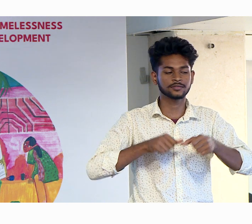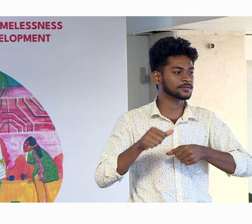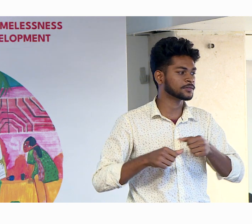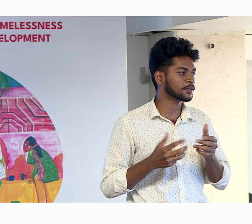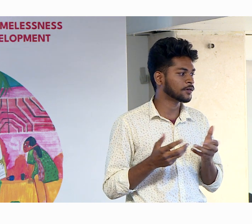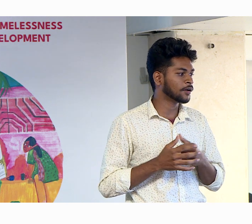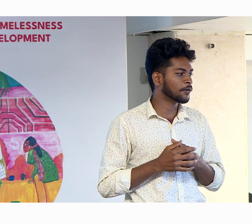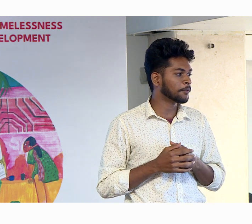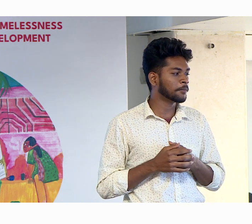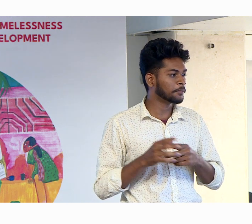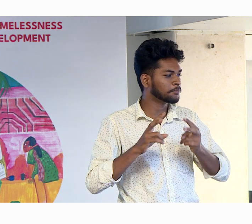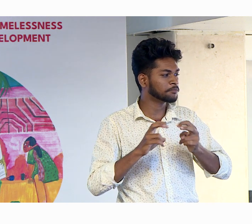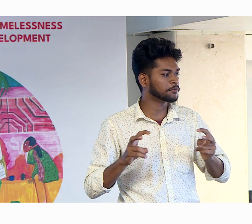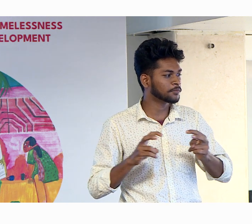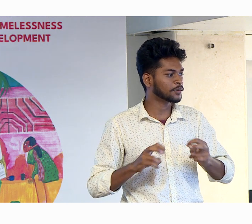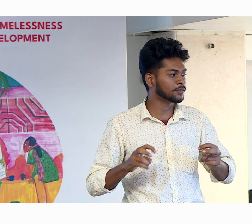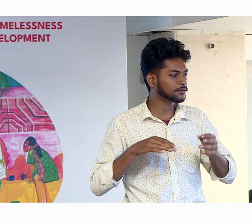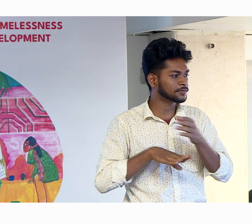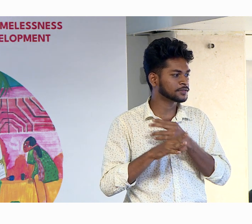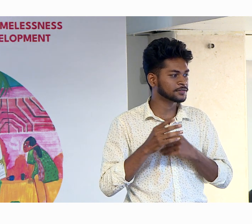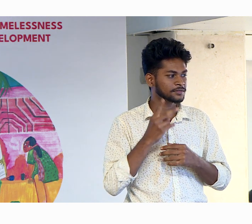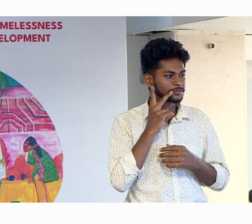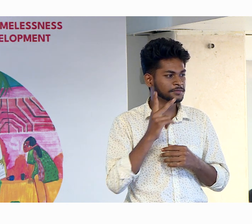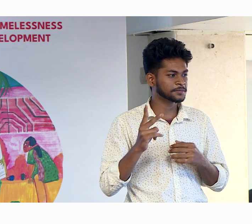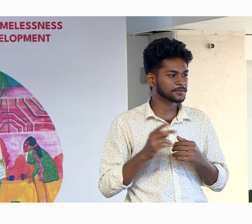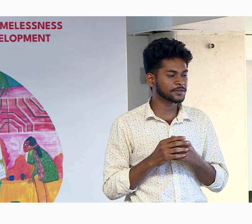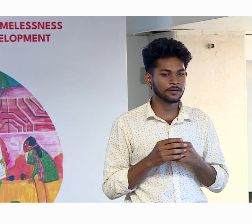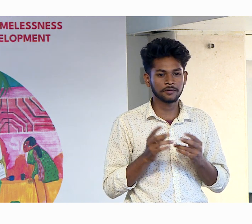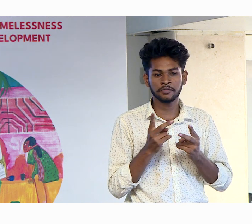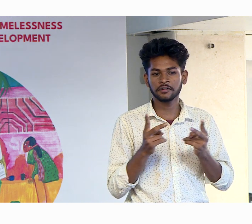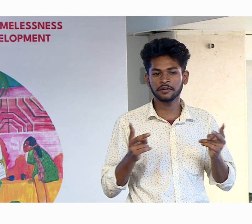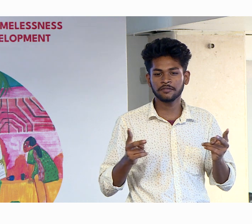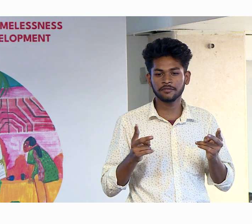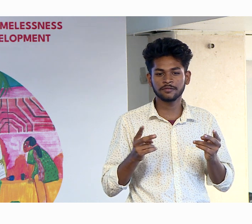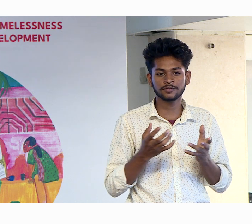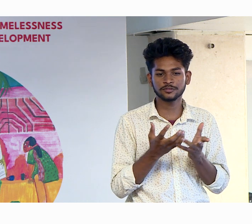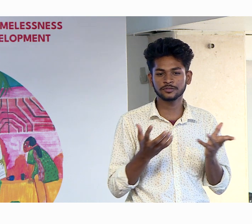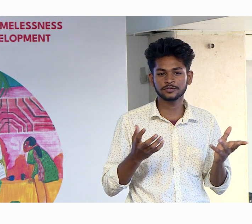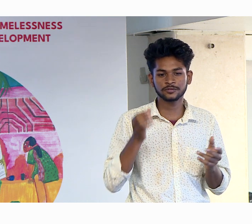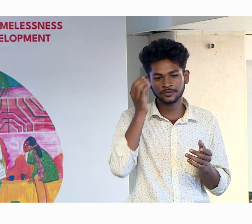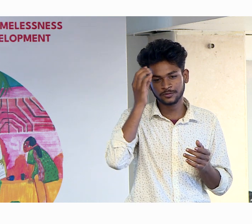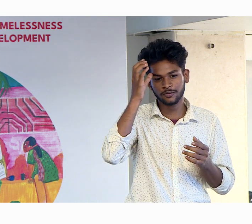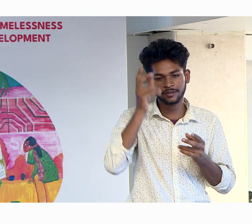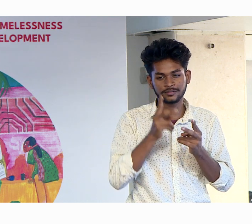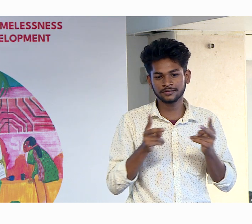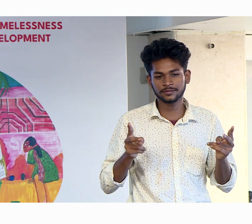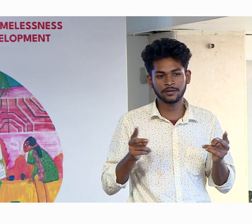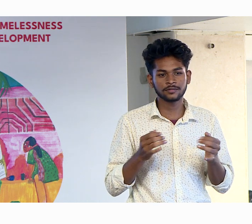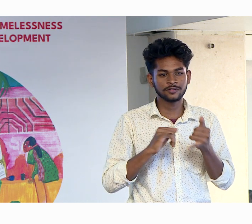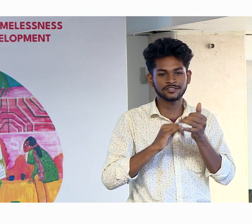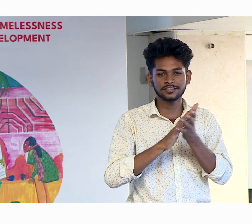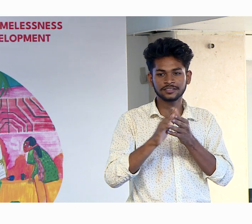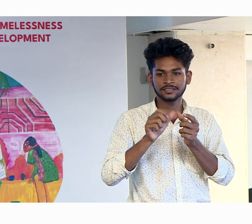are melded. They bring together different sorts of knowledge in Mindlines, and they're shaped by